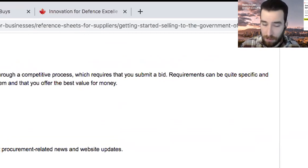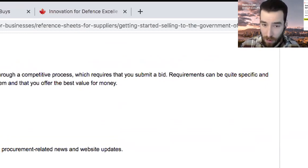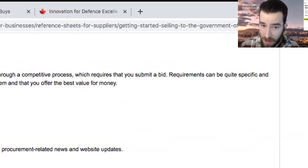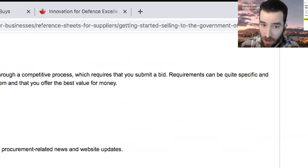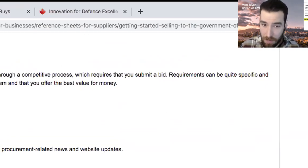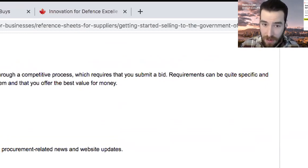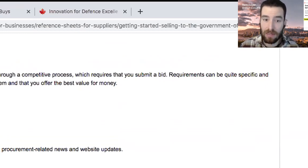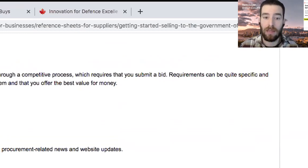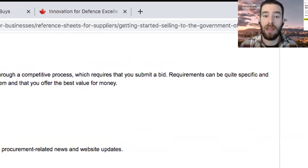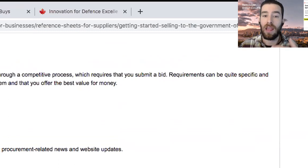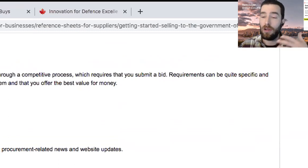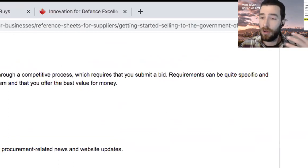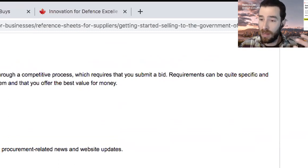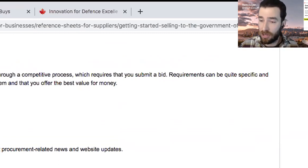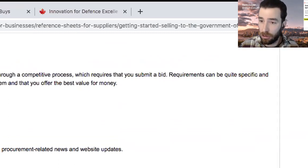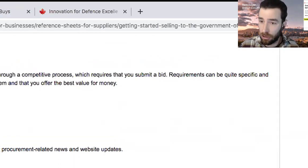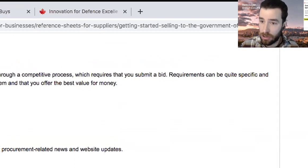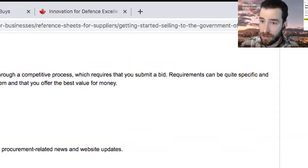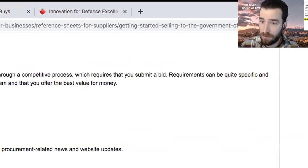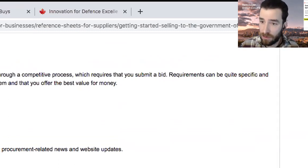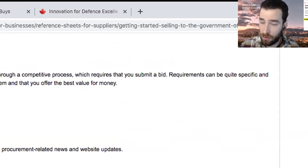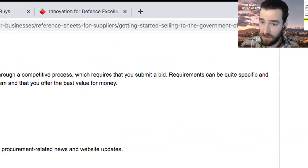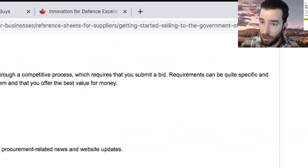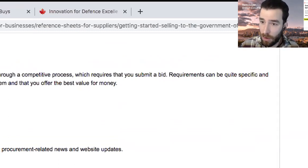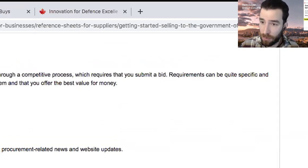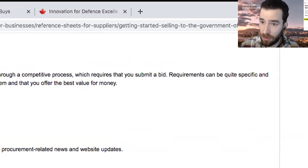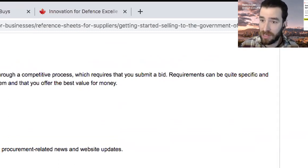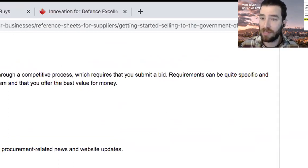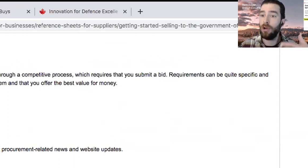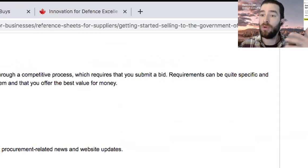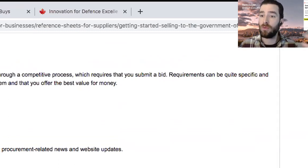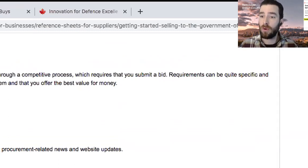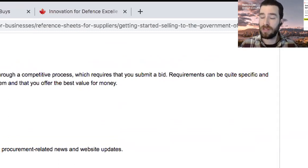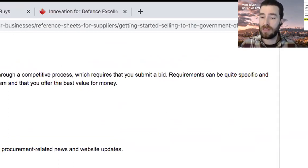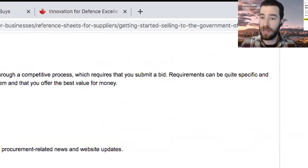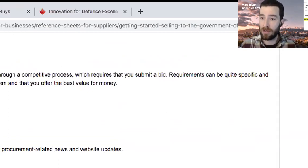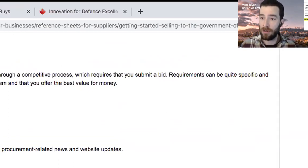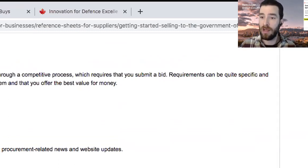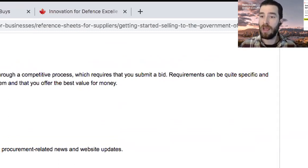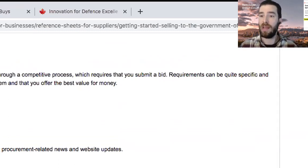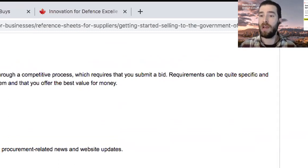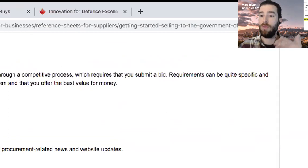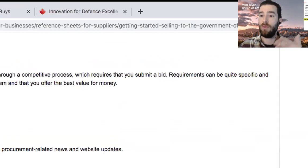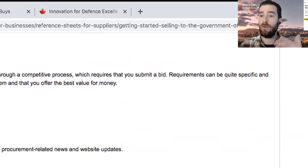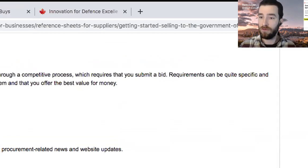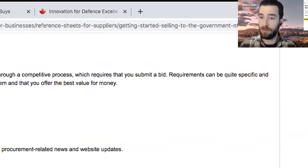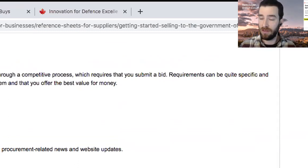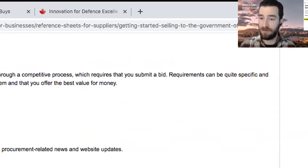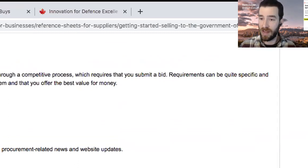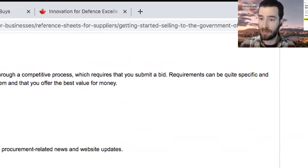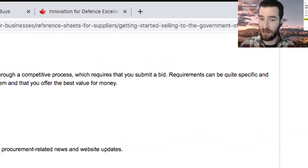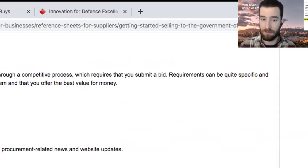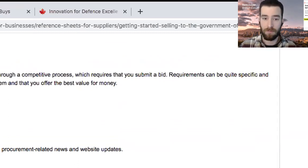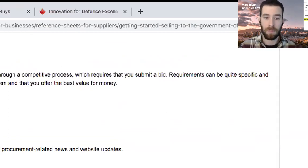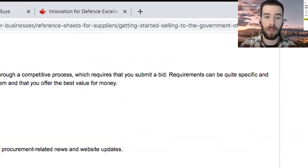How to prepare a bid and to learn through the follow-up process who was awarded the tender and how to improve your bid